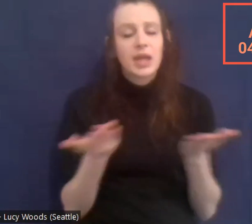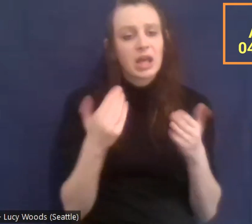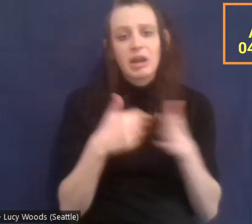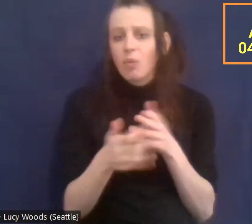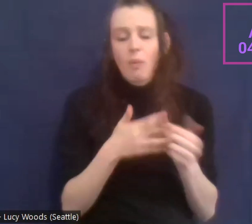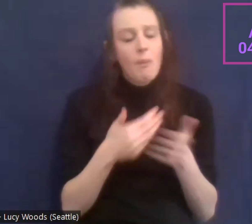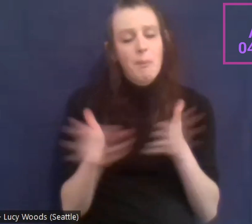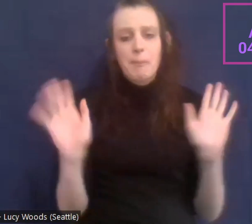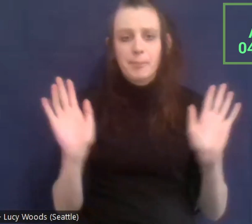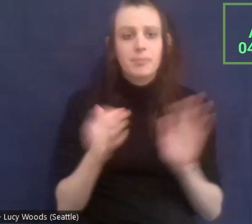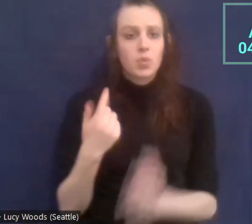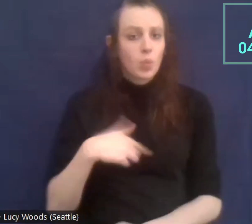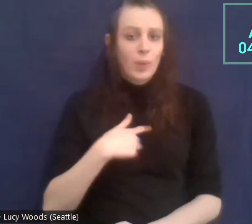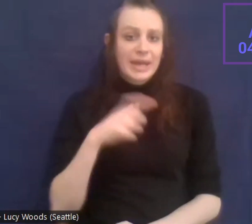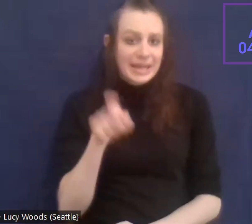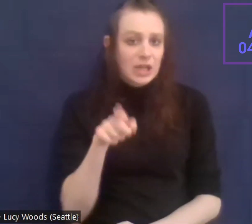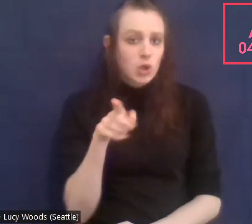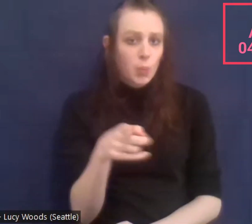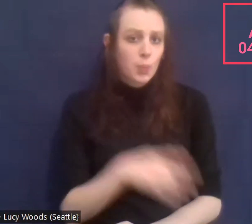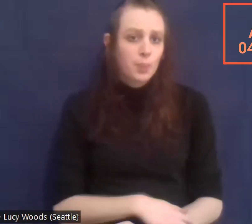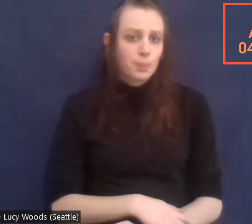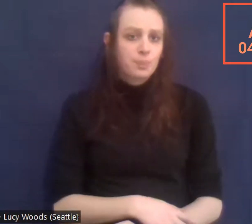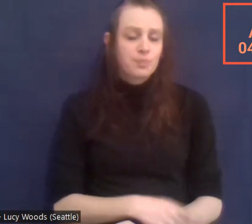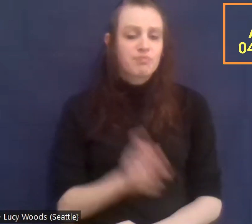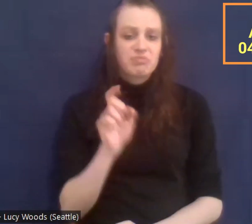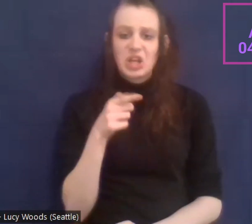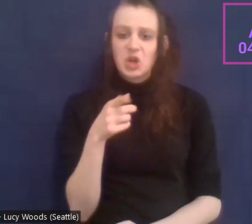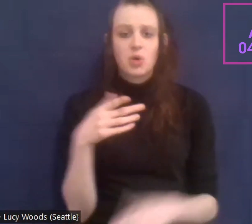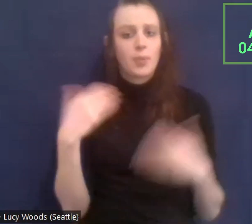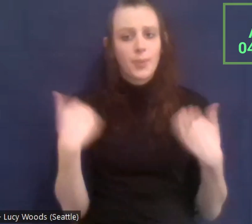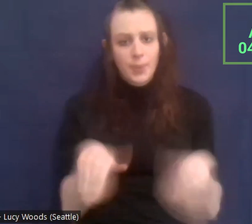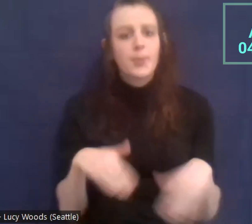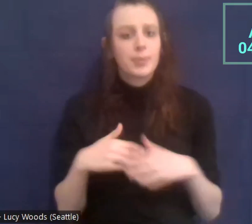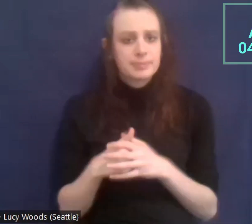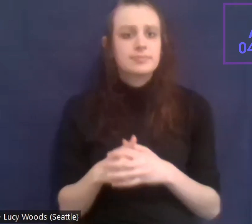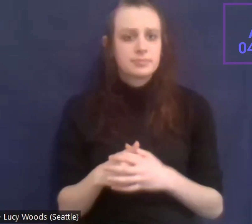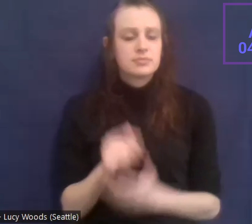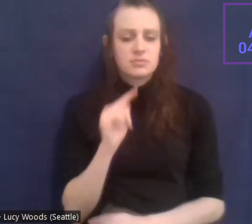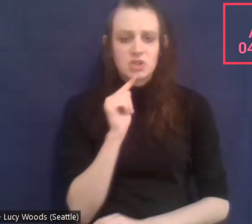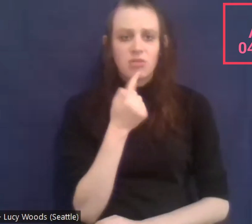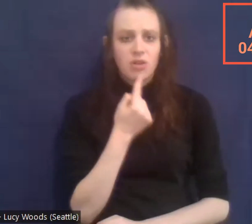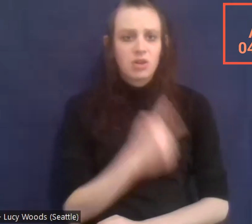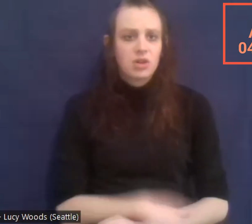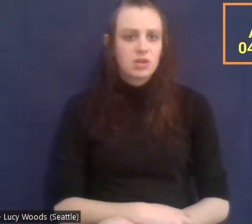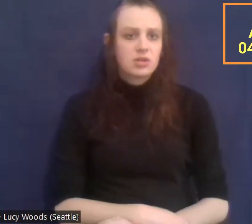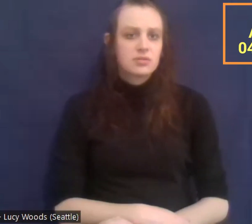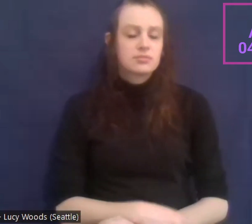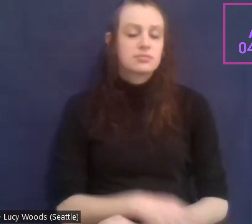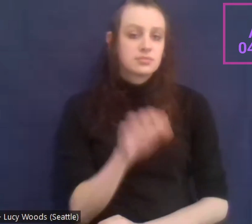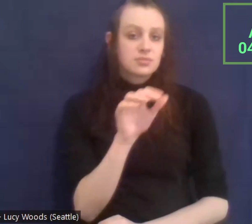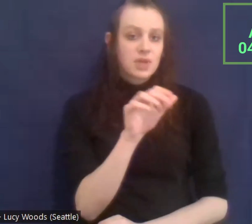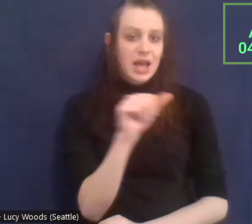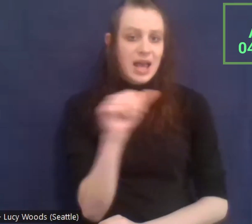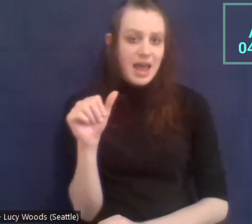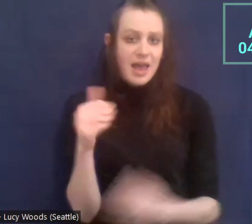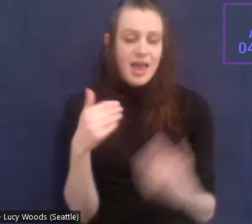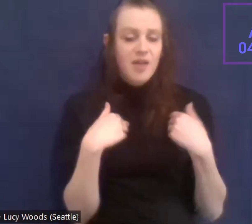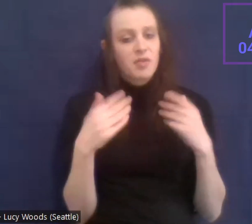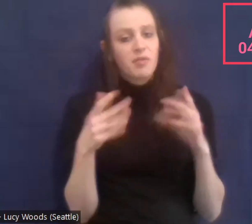because frankly, we need you. We need you badly. Because like Alcoholics Anonymous has a message of